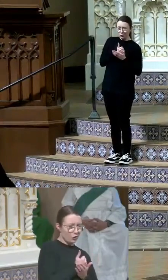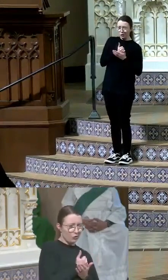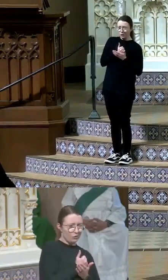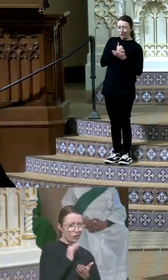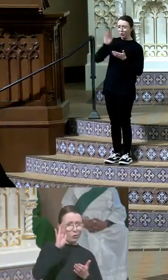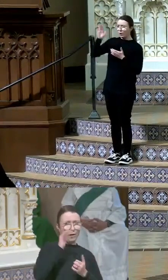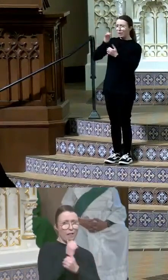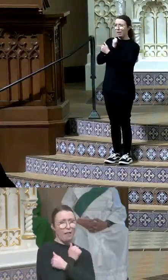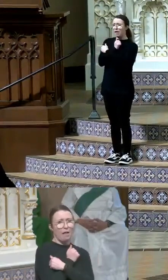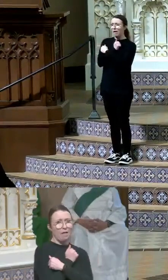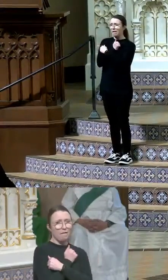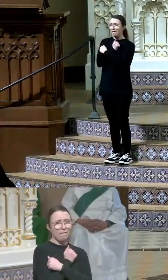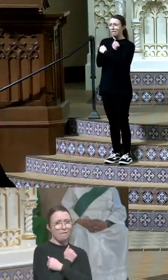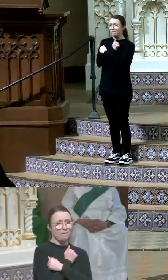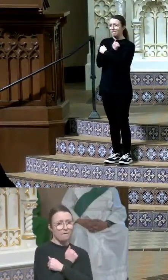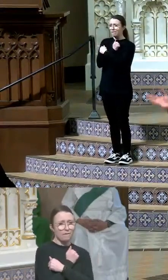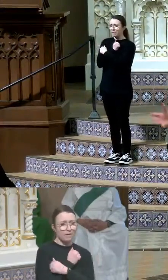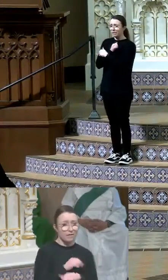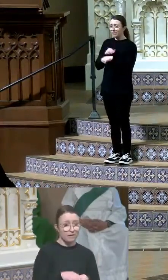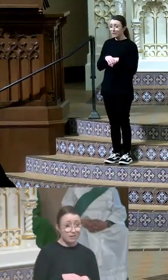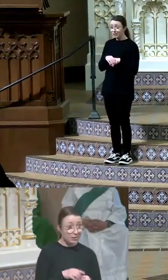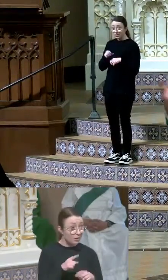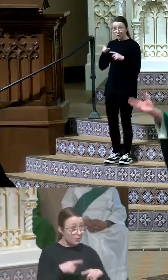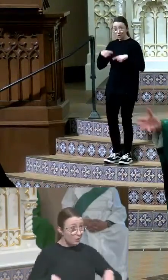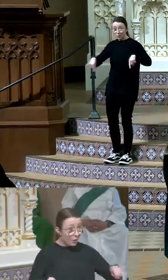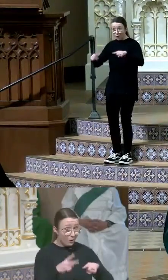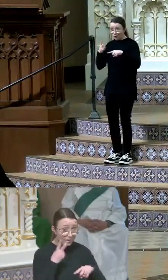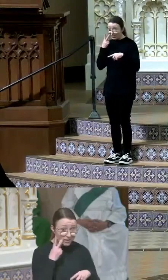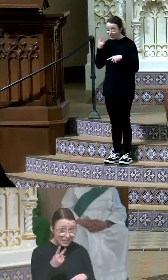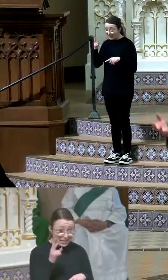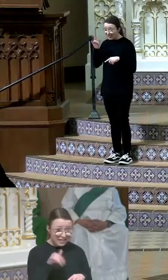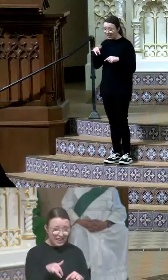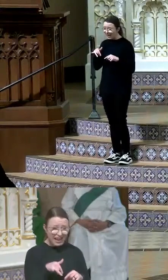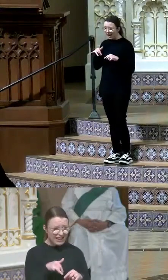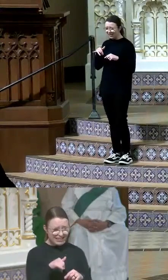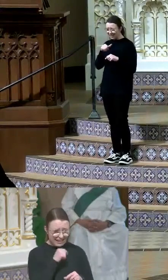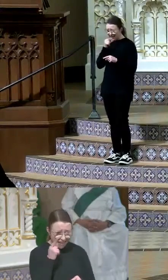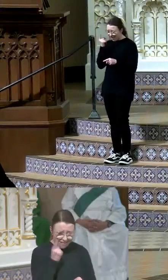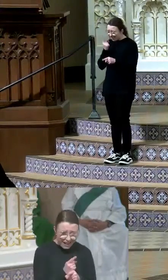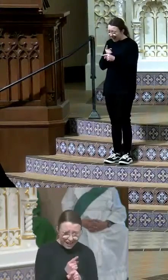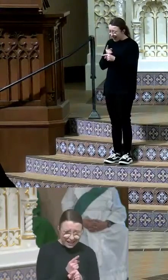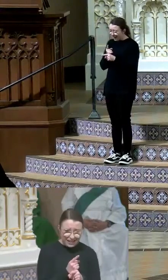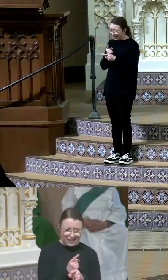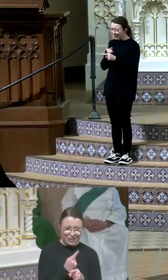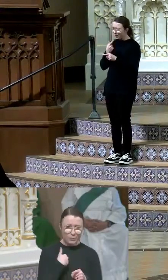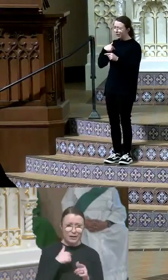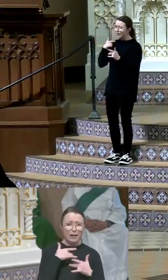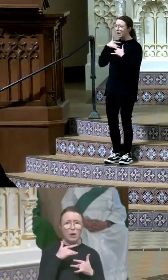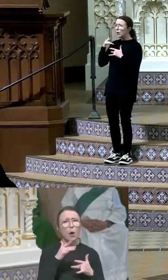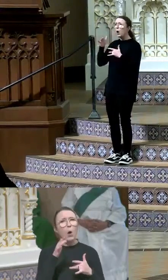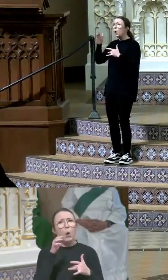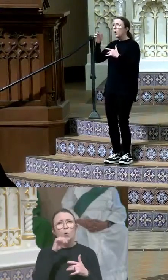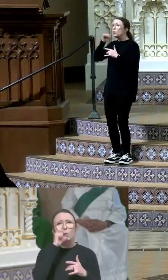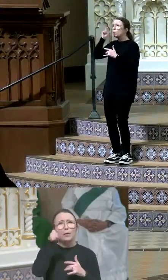you. Oh, merciful Lord. Do you see the schizophrenia that goes on there?